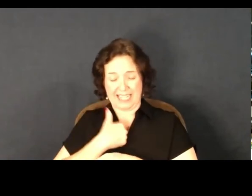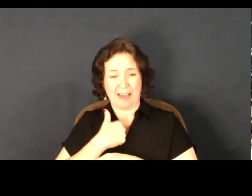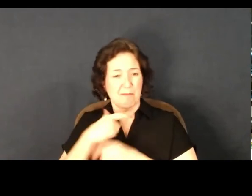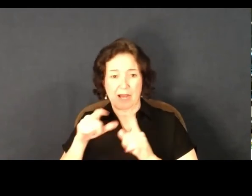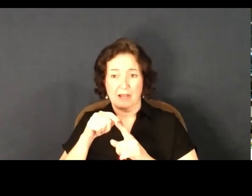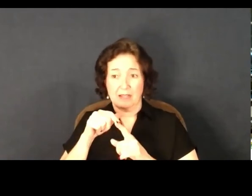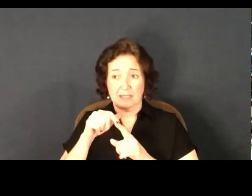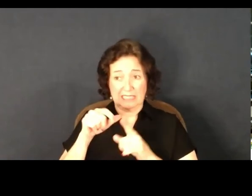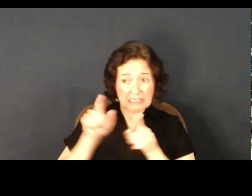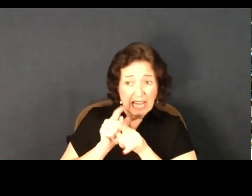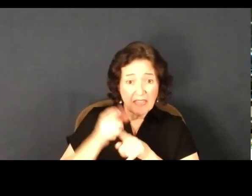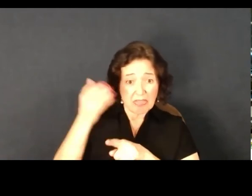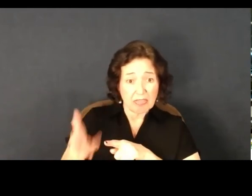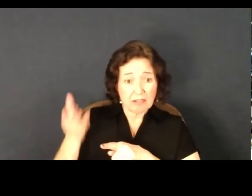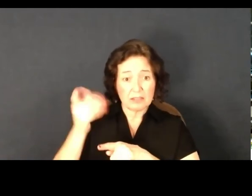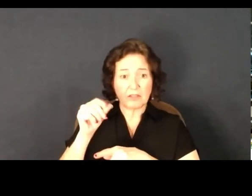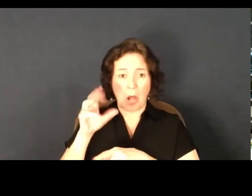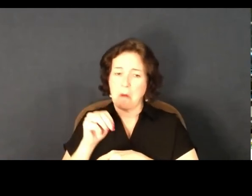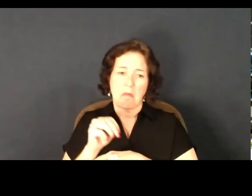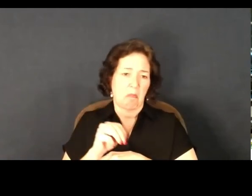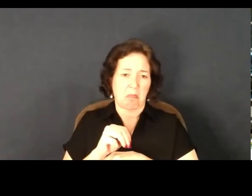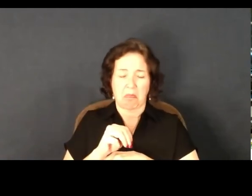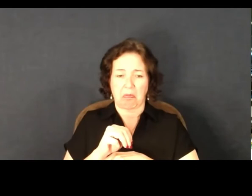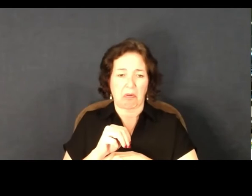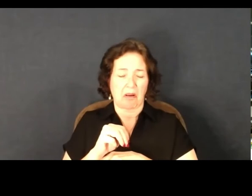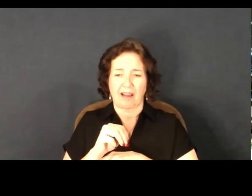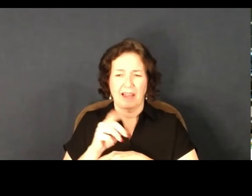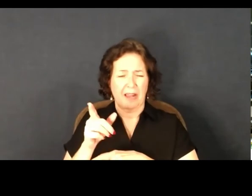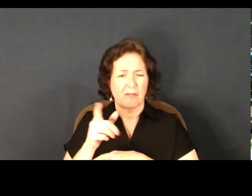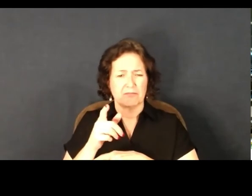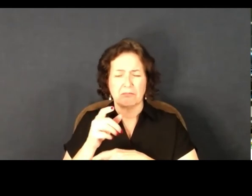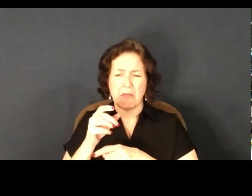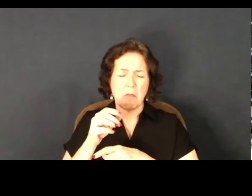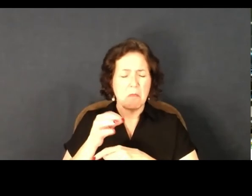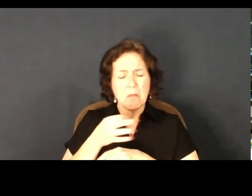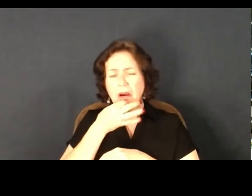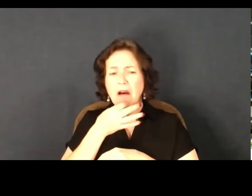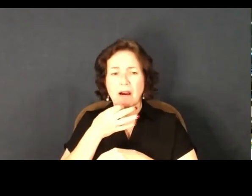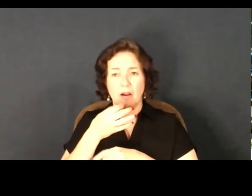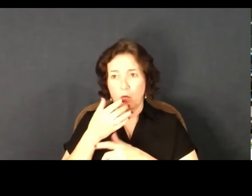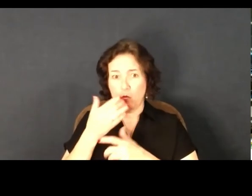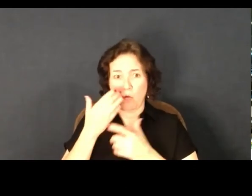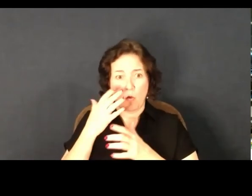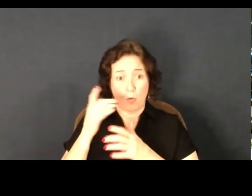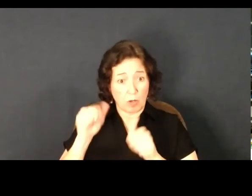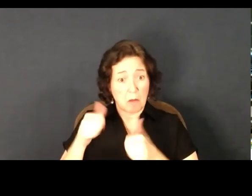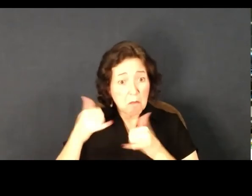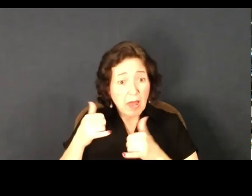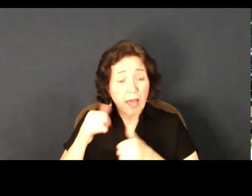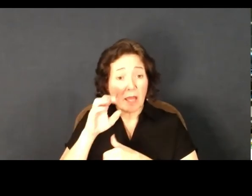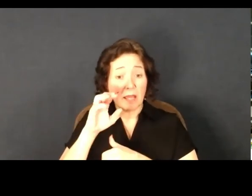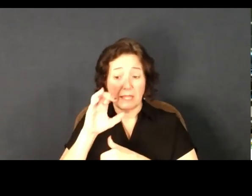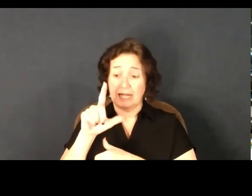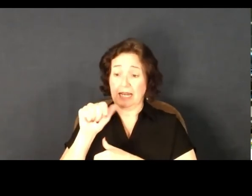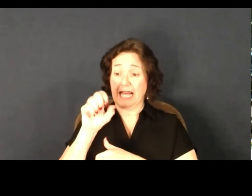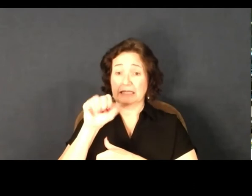nothing compared to what Tom can do with that small instrument. Who even knew you could play classical music on a